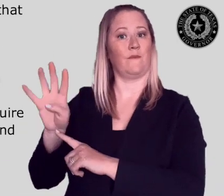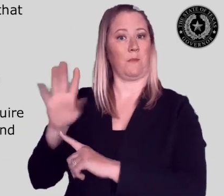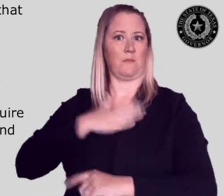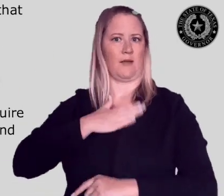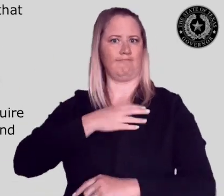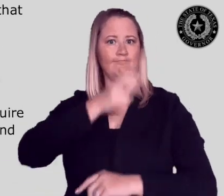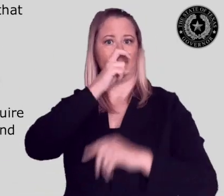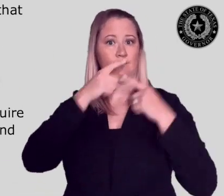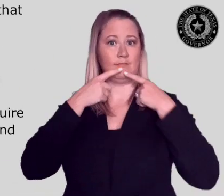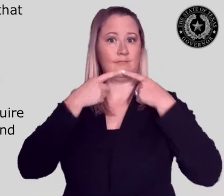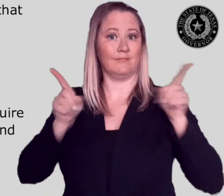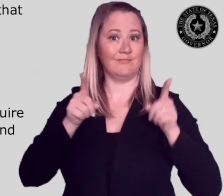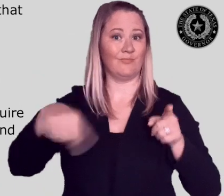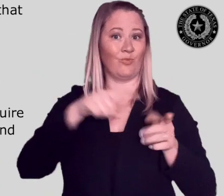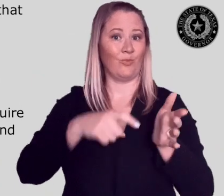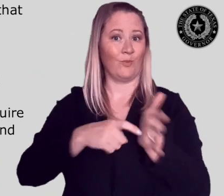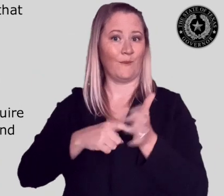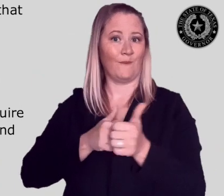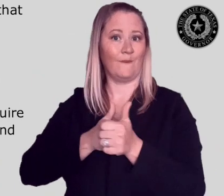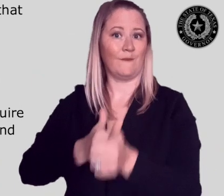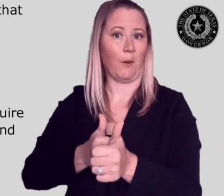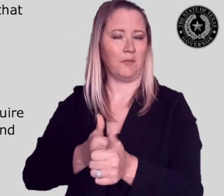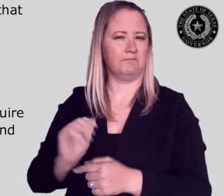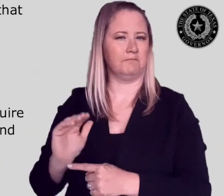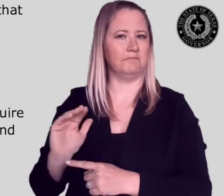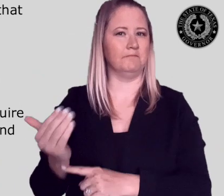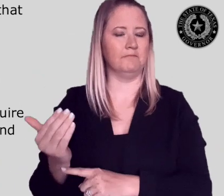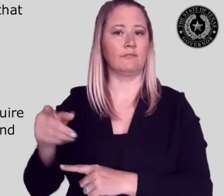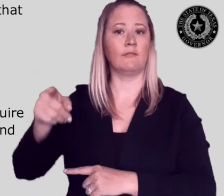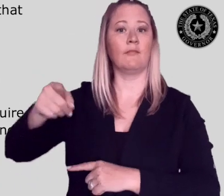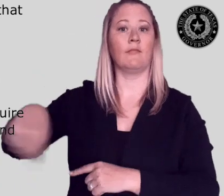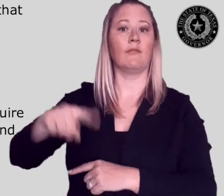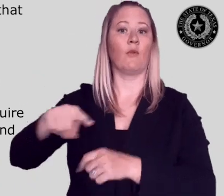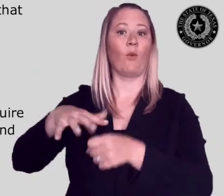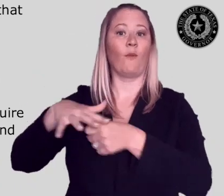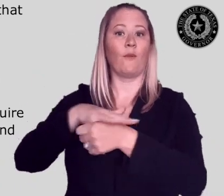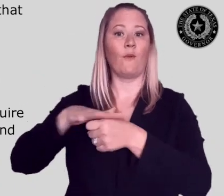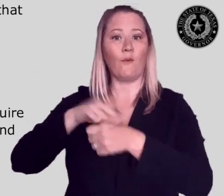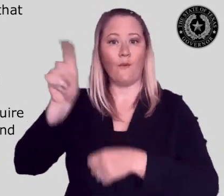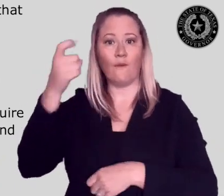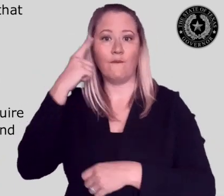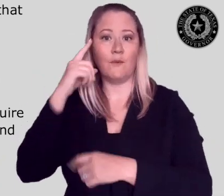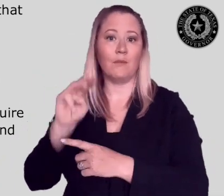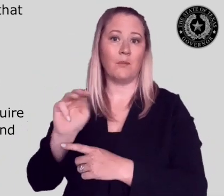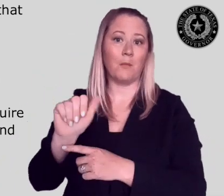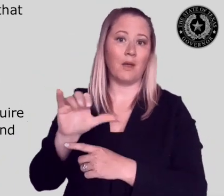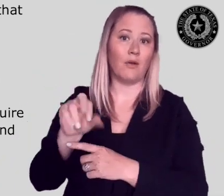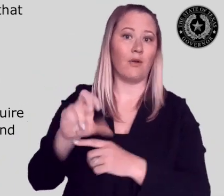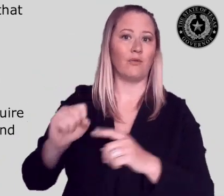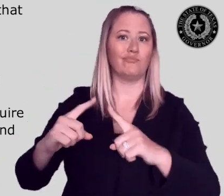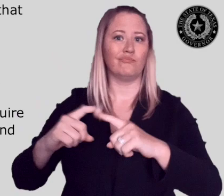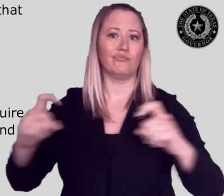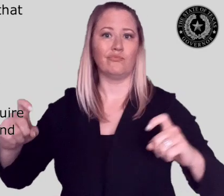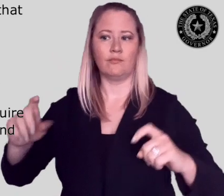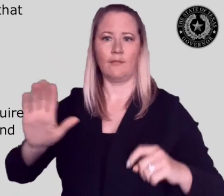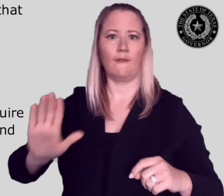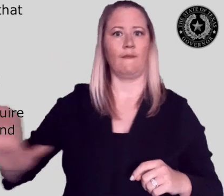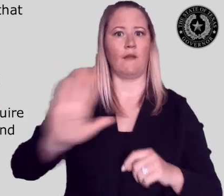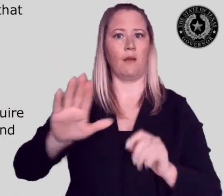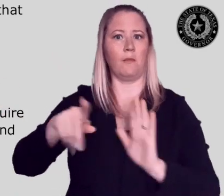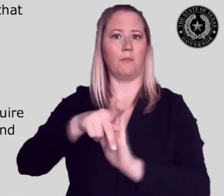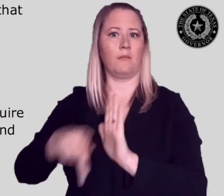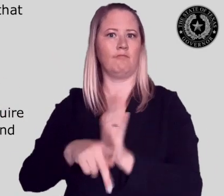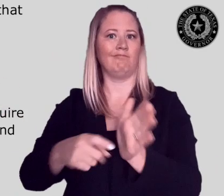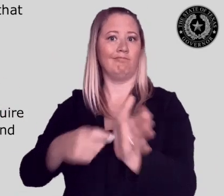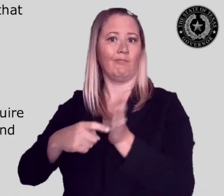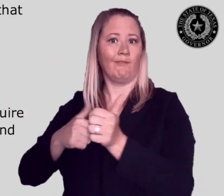notwithstanding that order, some local governmental entities have caused confusion by nonetheless purporting to require face